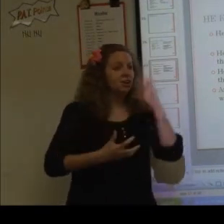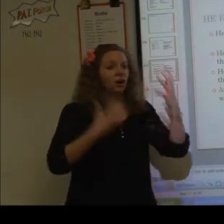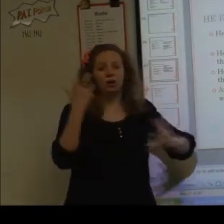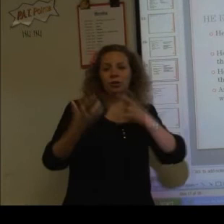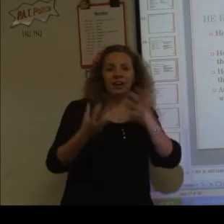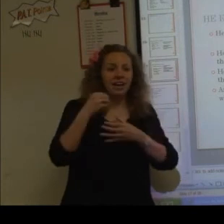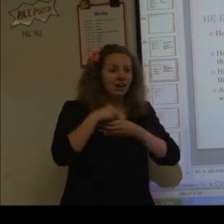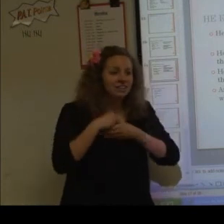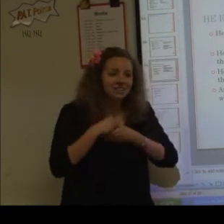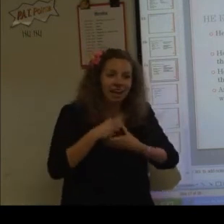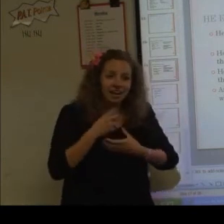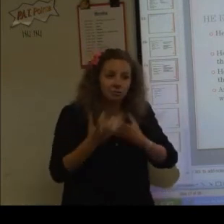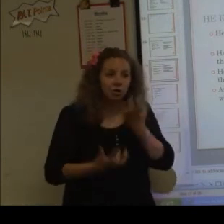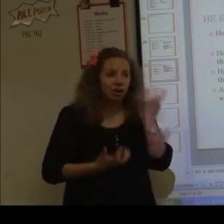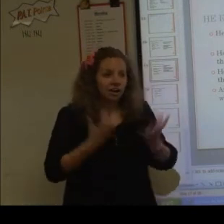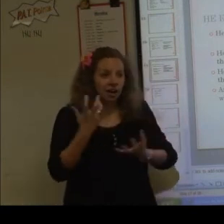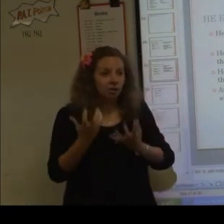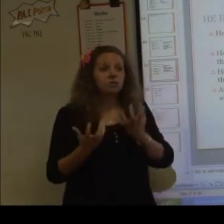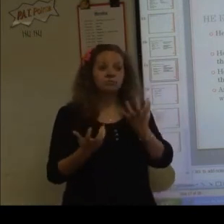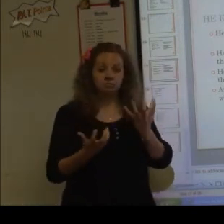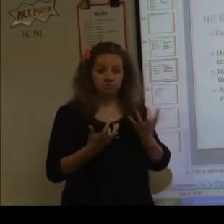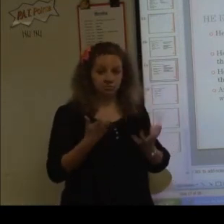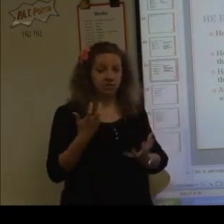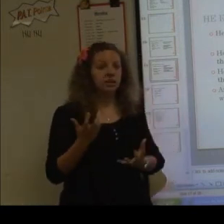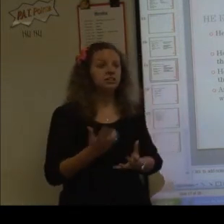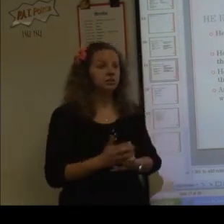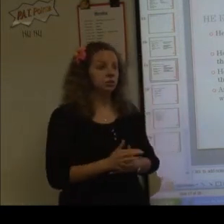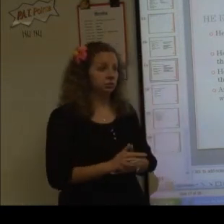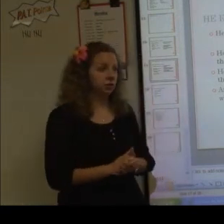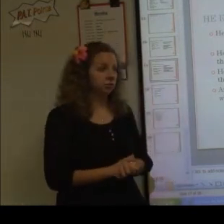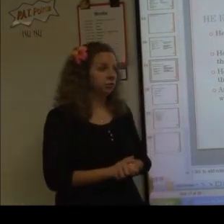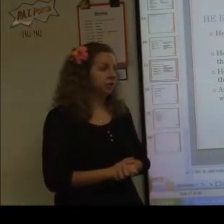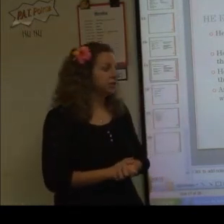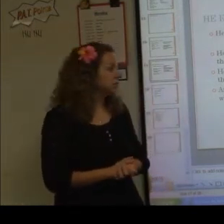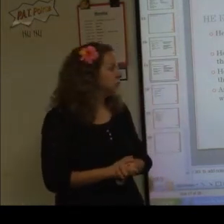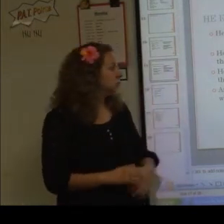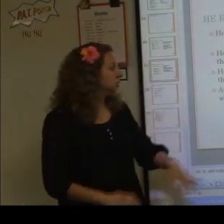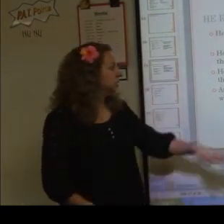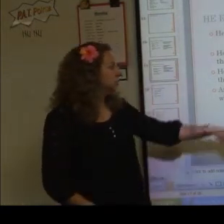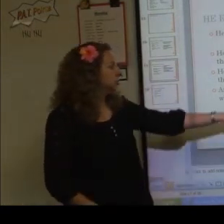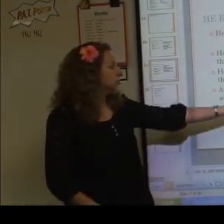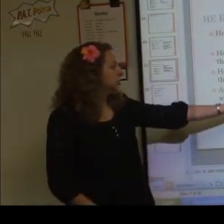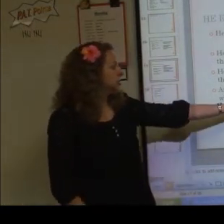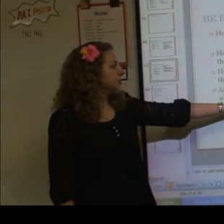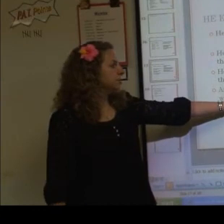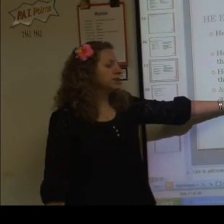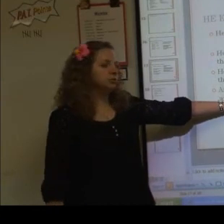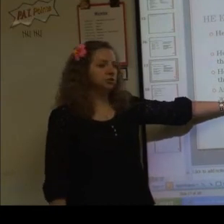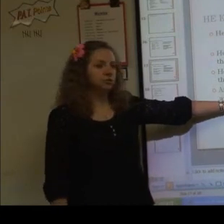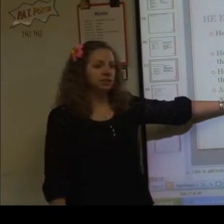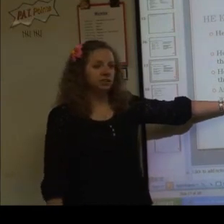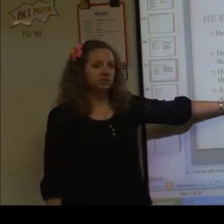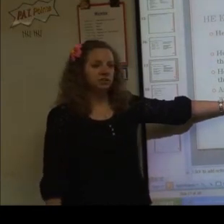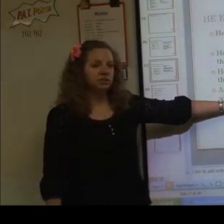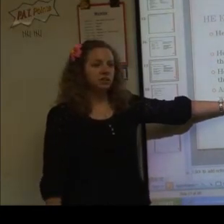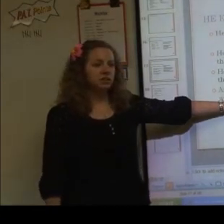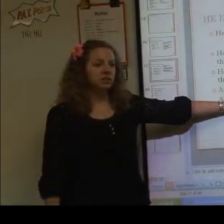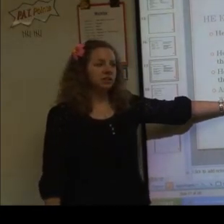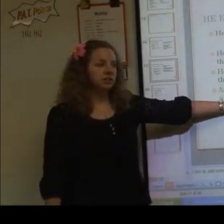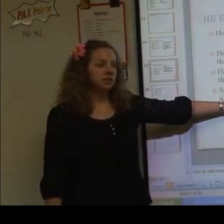are crying out inside, I'm crying out. Okay, so you could do our groanings. What's another way that you could do hears?